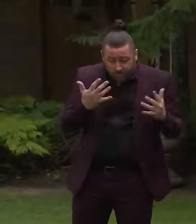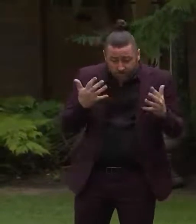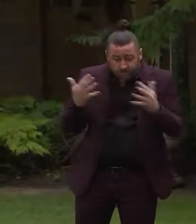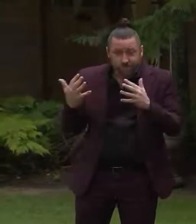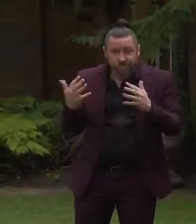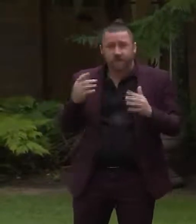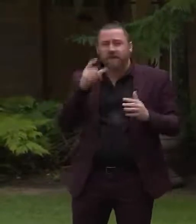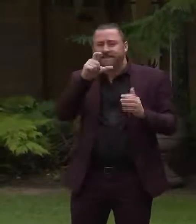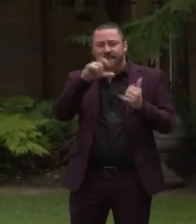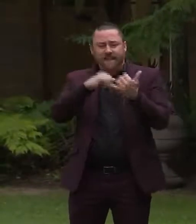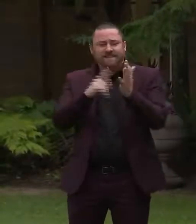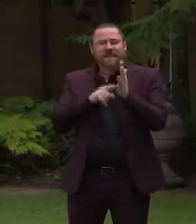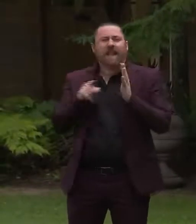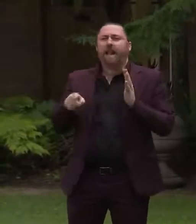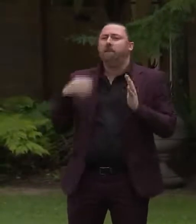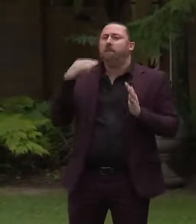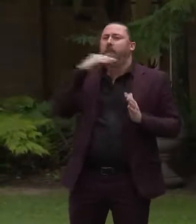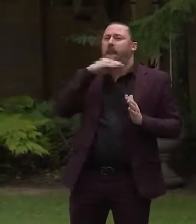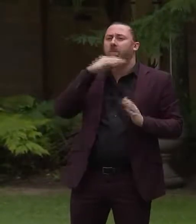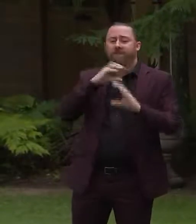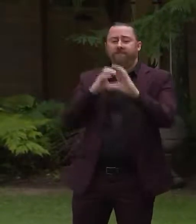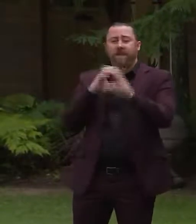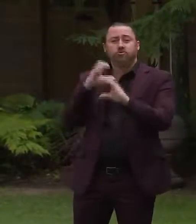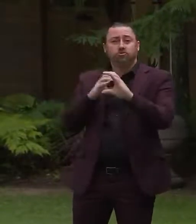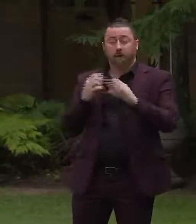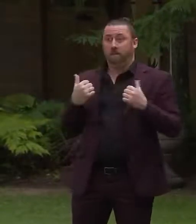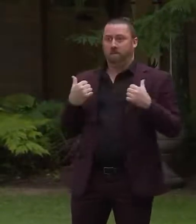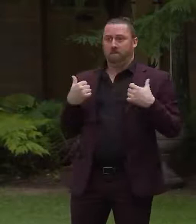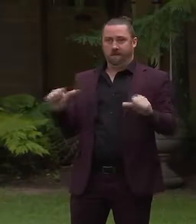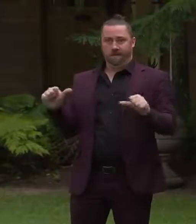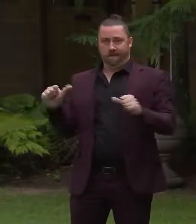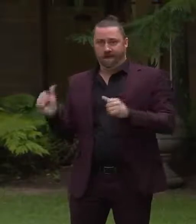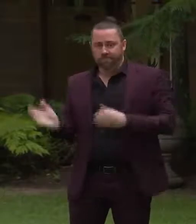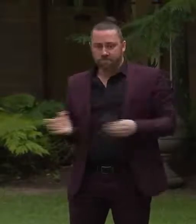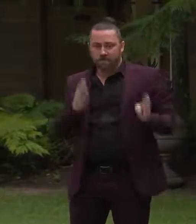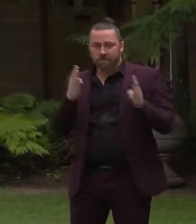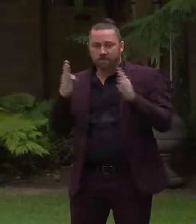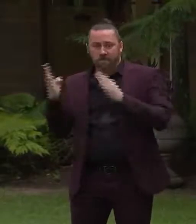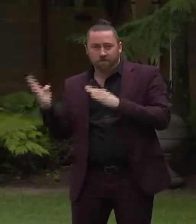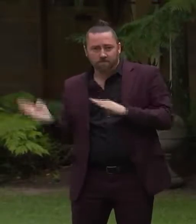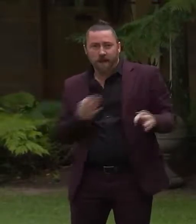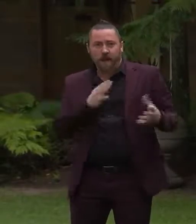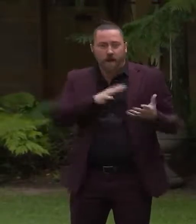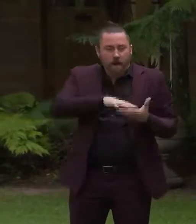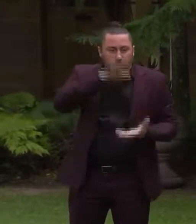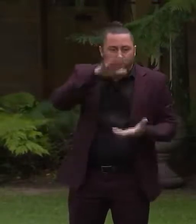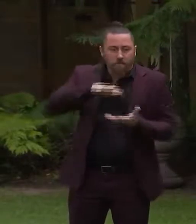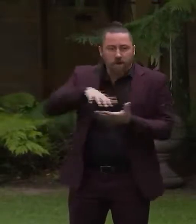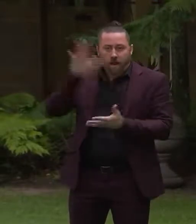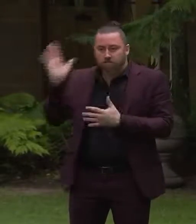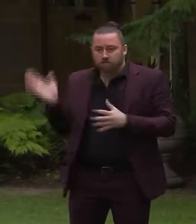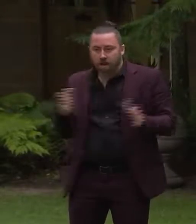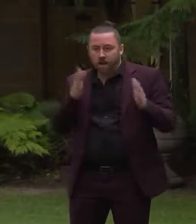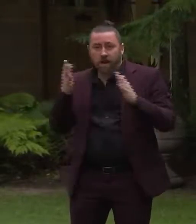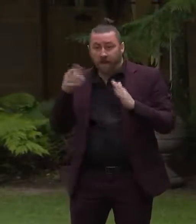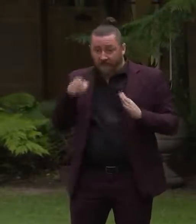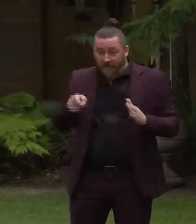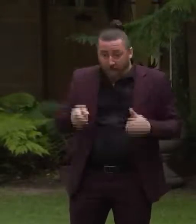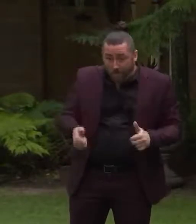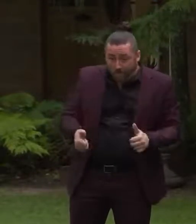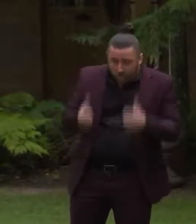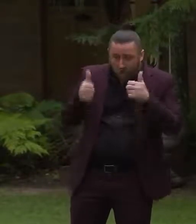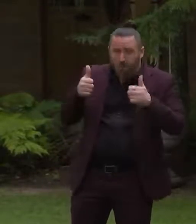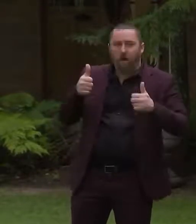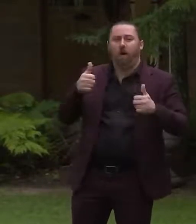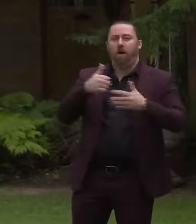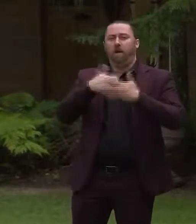from CSL, and they're only just starting to come through. Once they really start coming through, that will assist